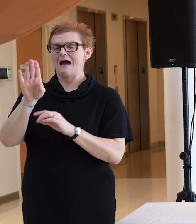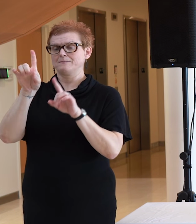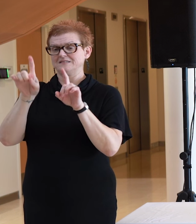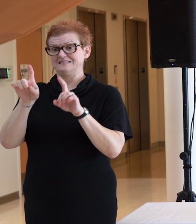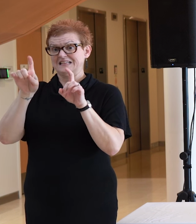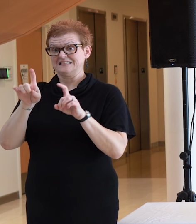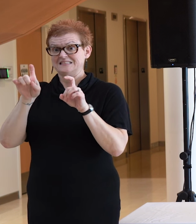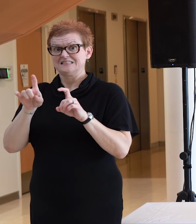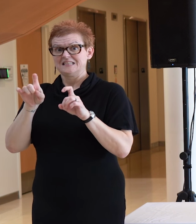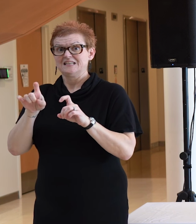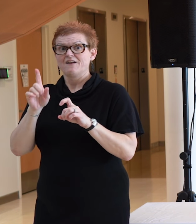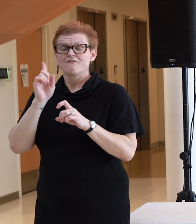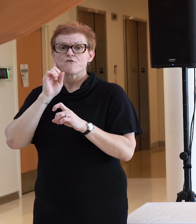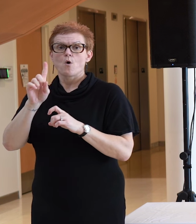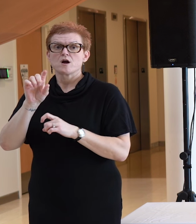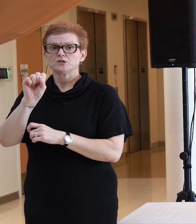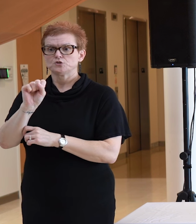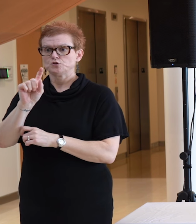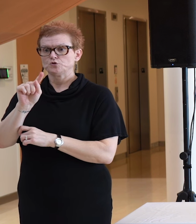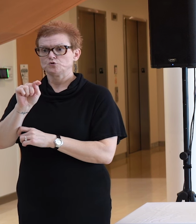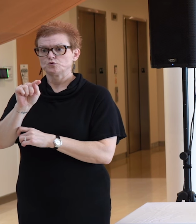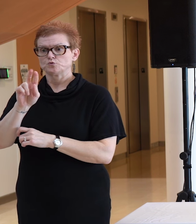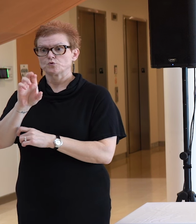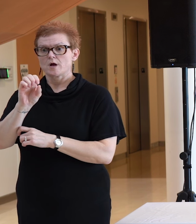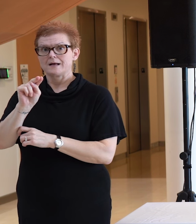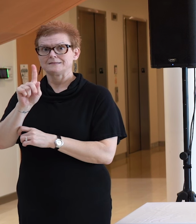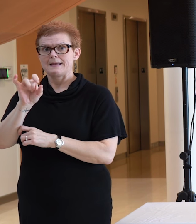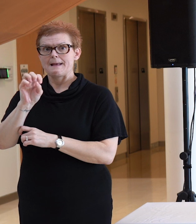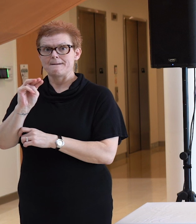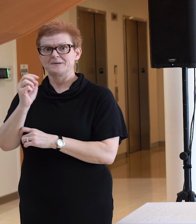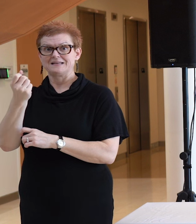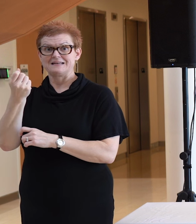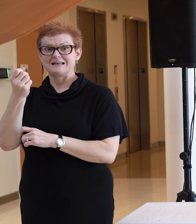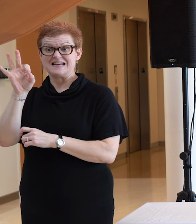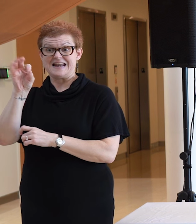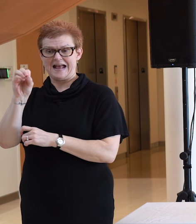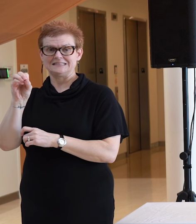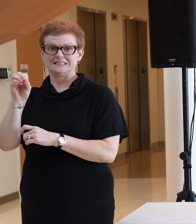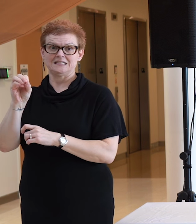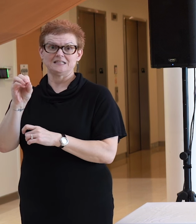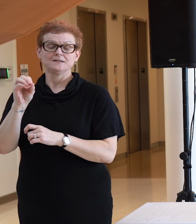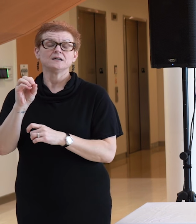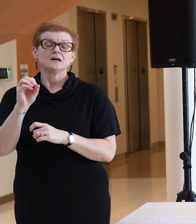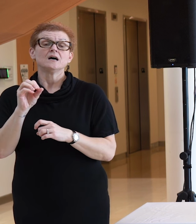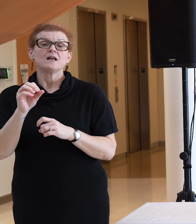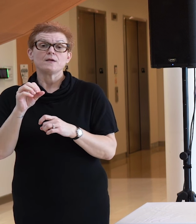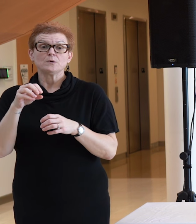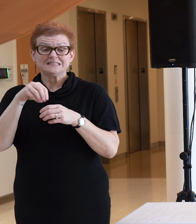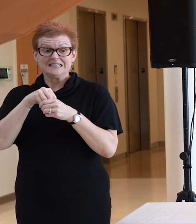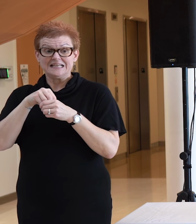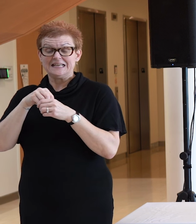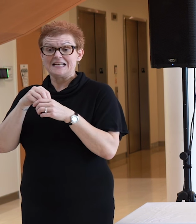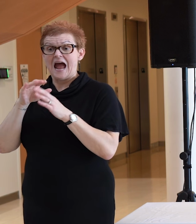the milk for strontium-90 as well as iodine-131. DPH went from no COVID in-house testing to over 500 samples a